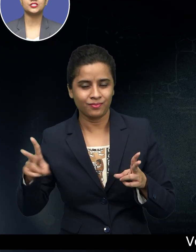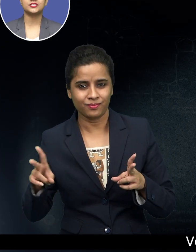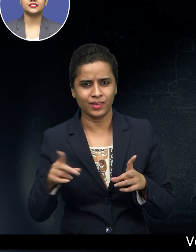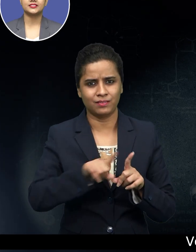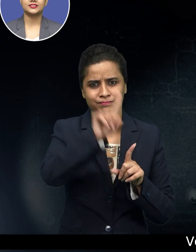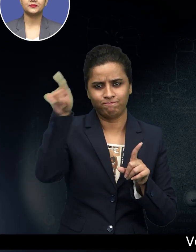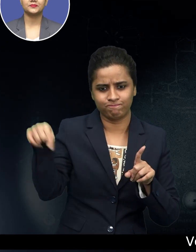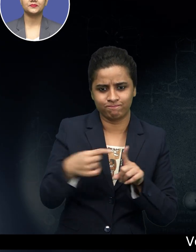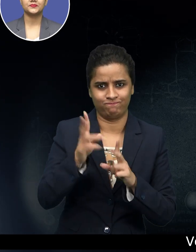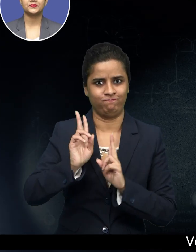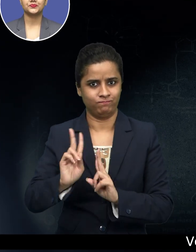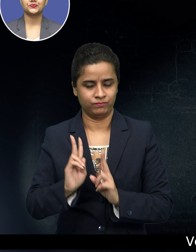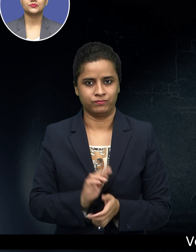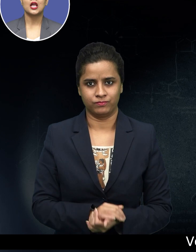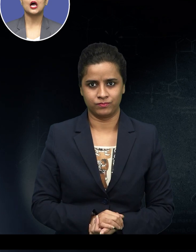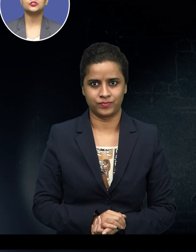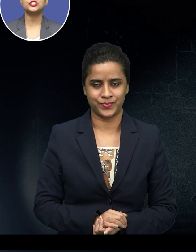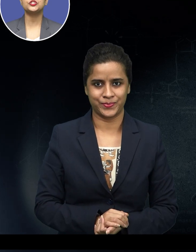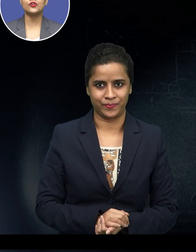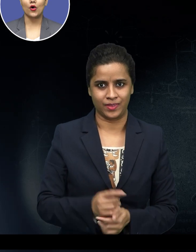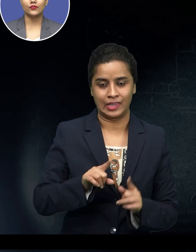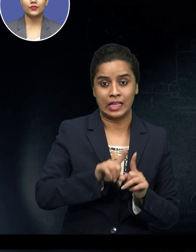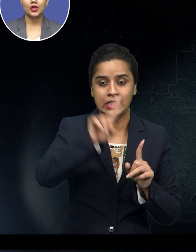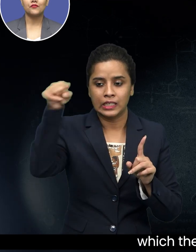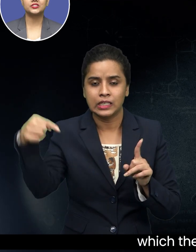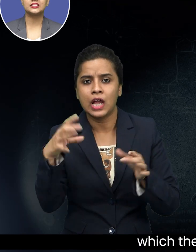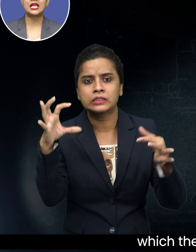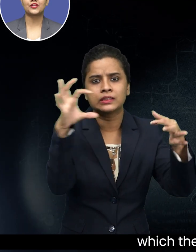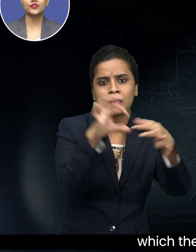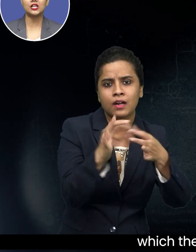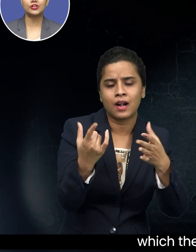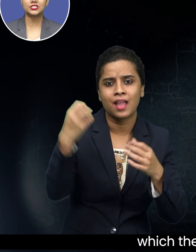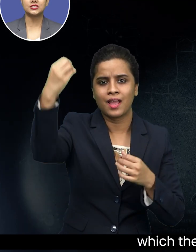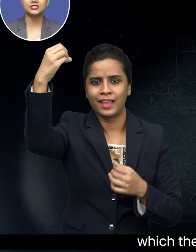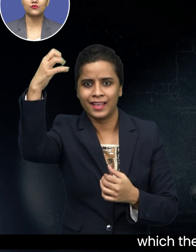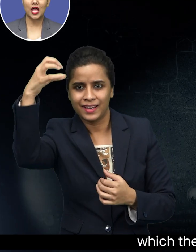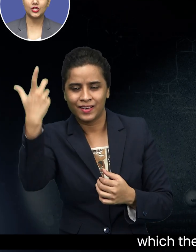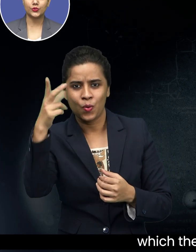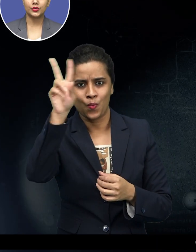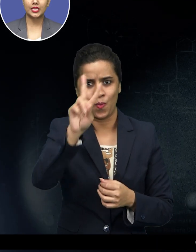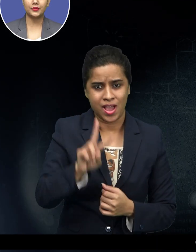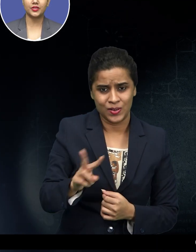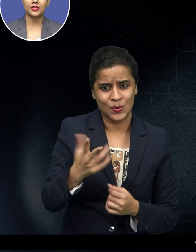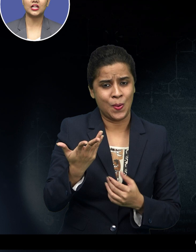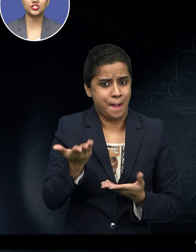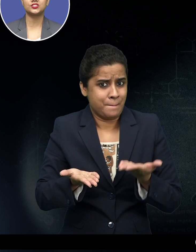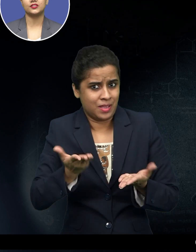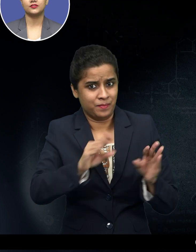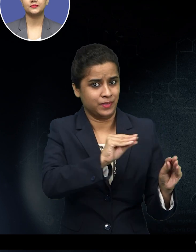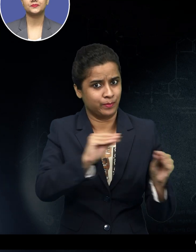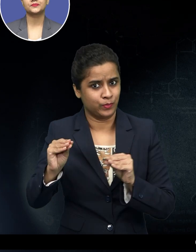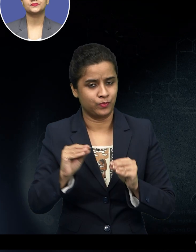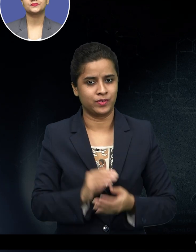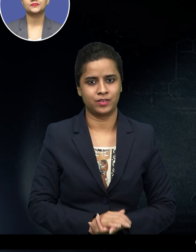Variable resistance, a resistor of which the electrical resistance value can be